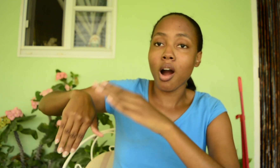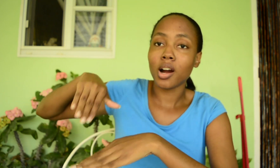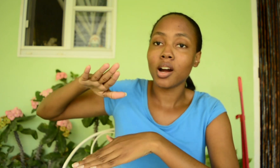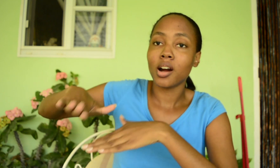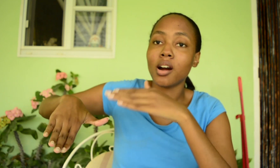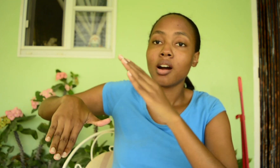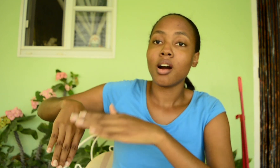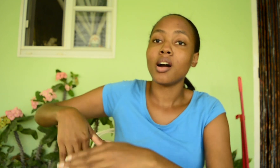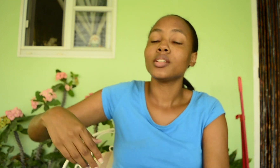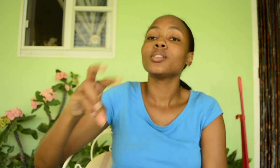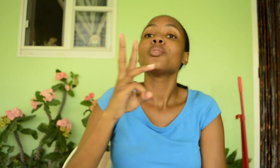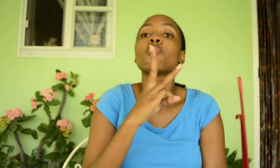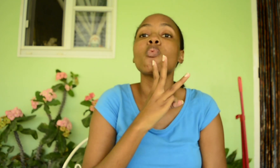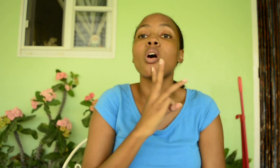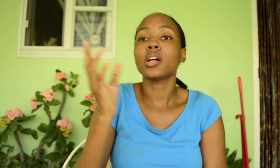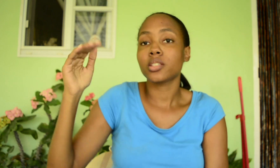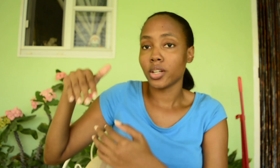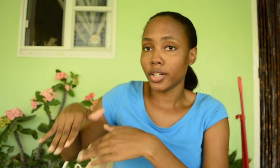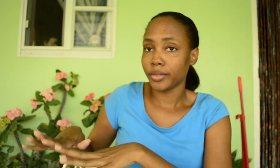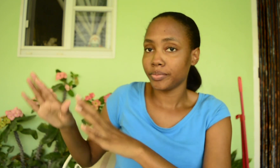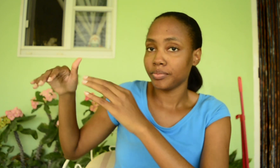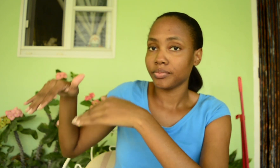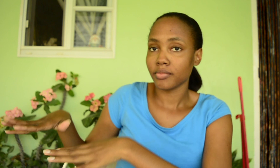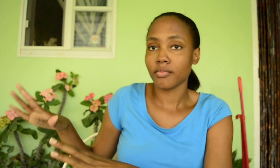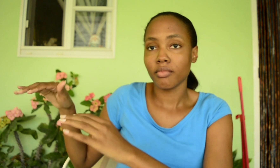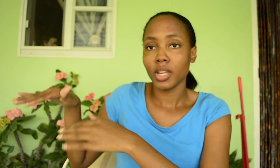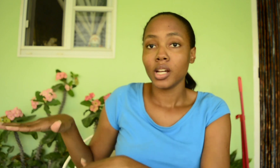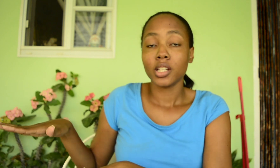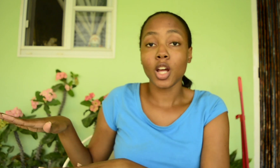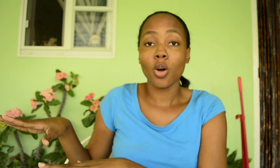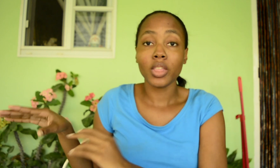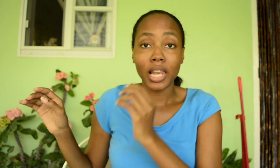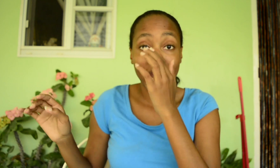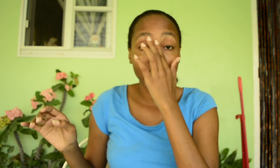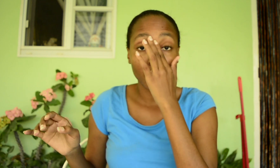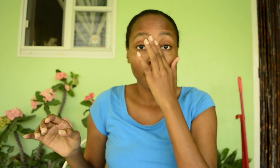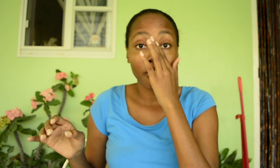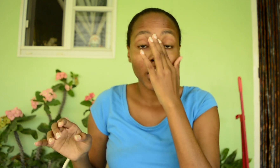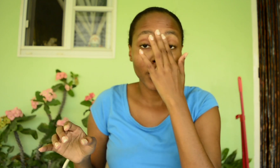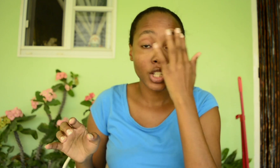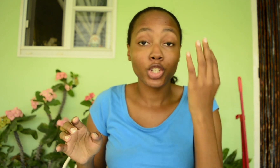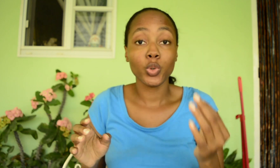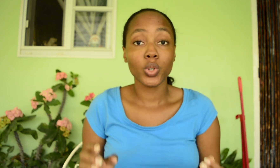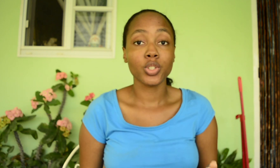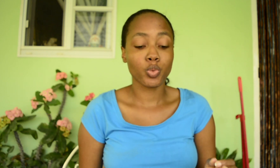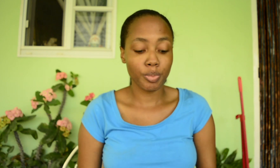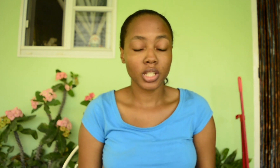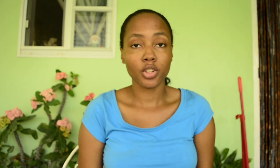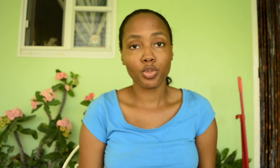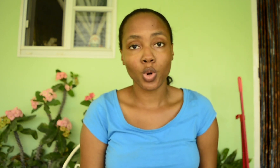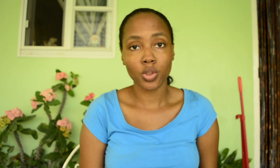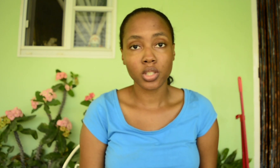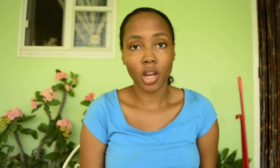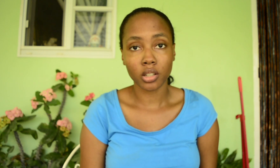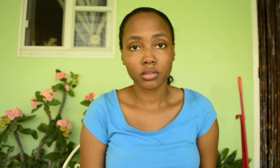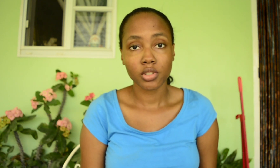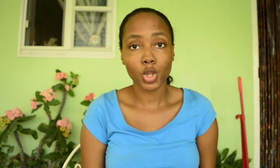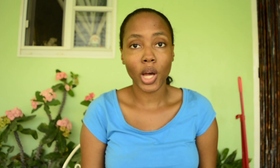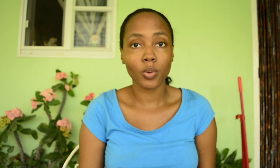walk on water. Now the line Mary Did You Know is repeated throughout the song, so I will